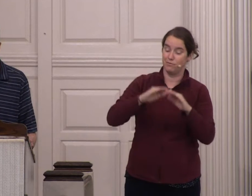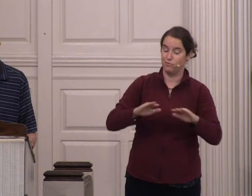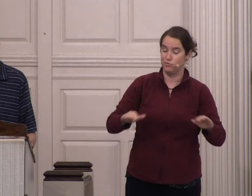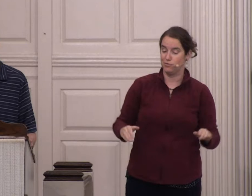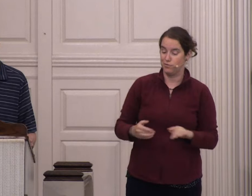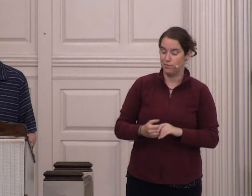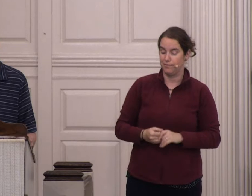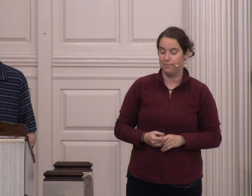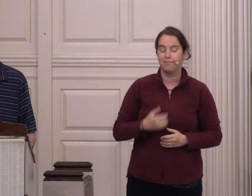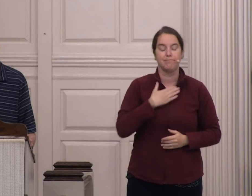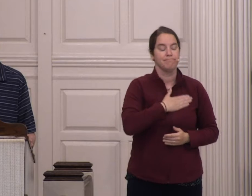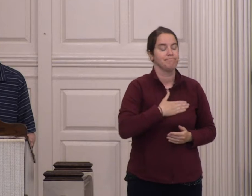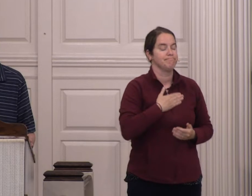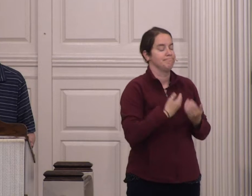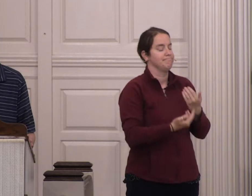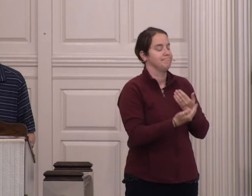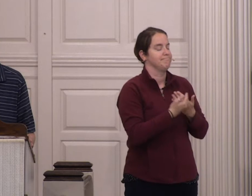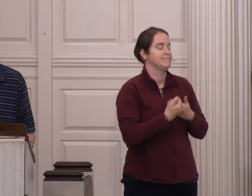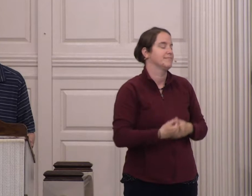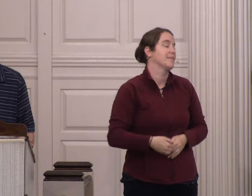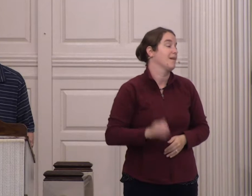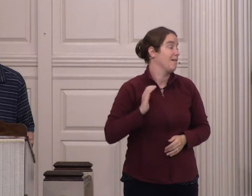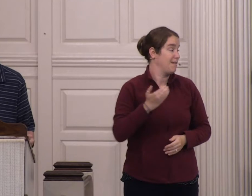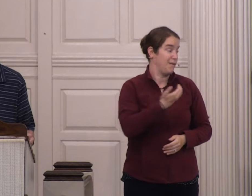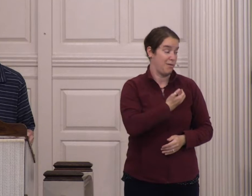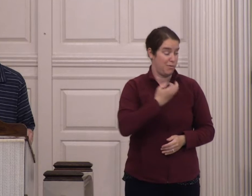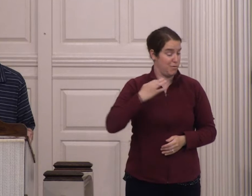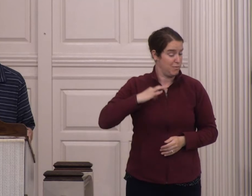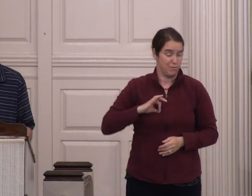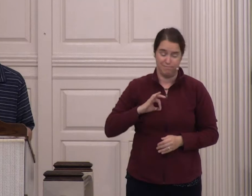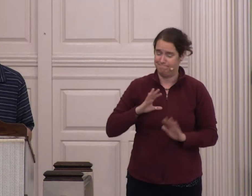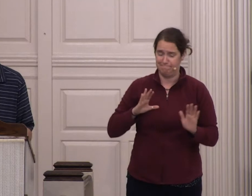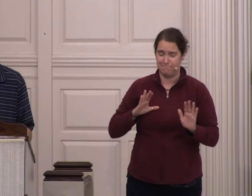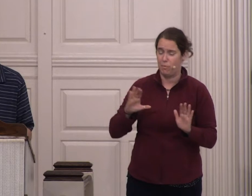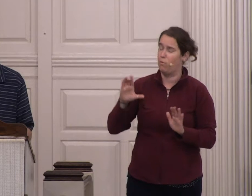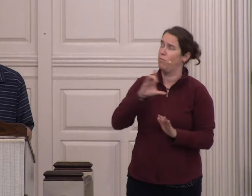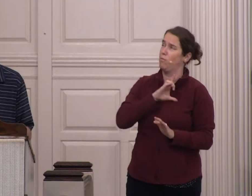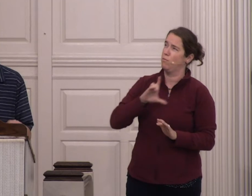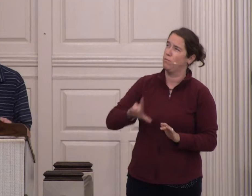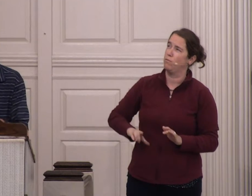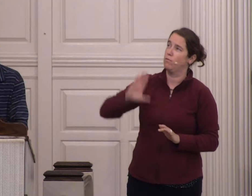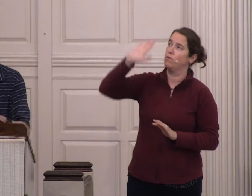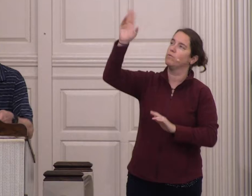Not to us, O Lord, but to your name give the glory.